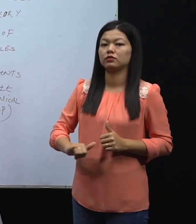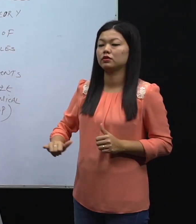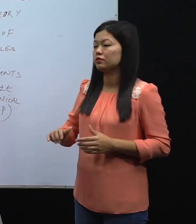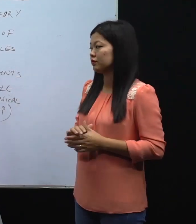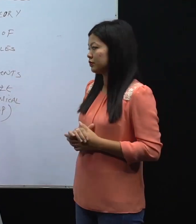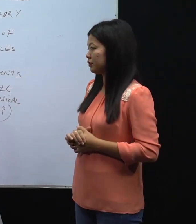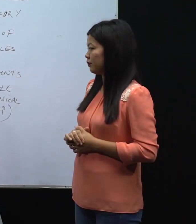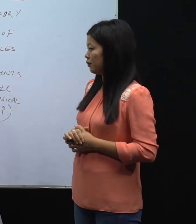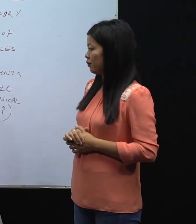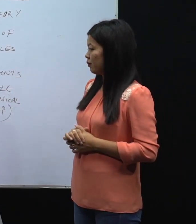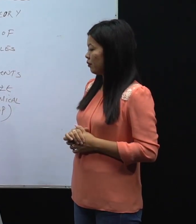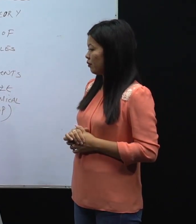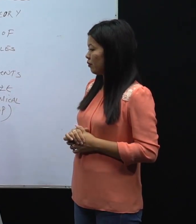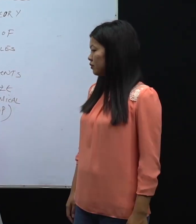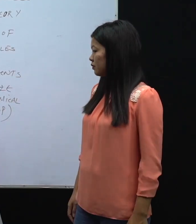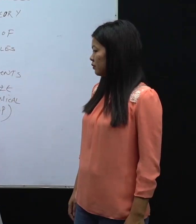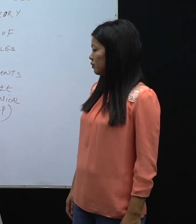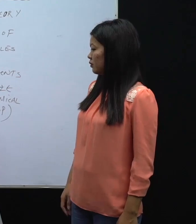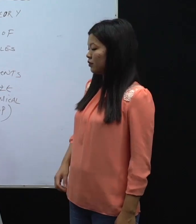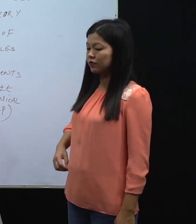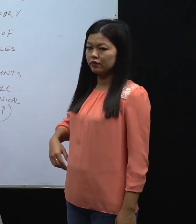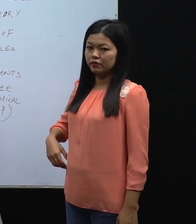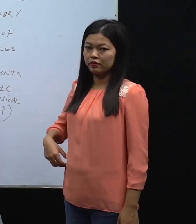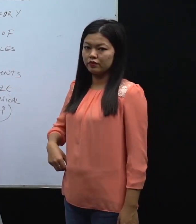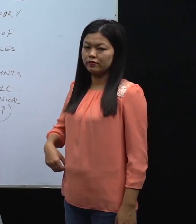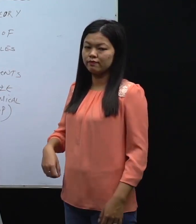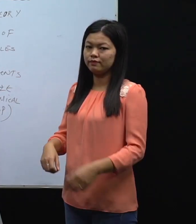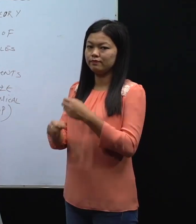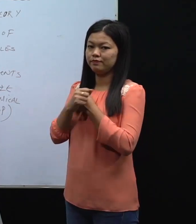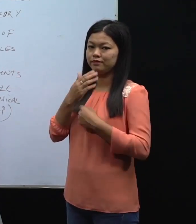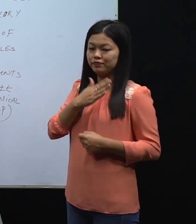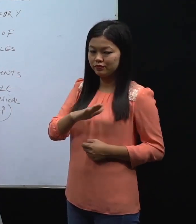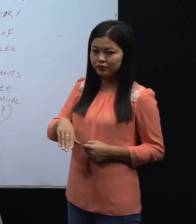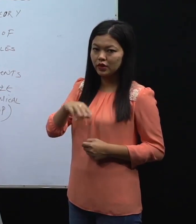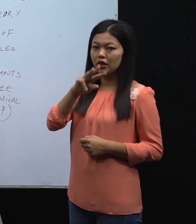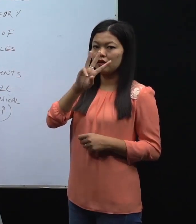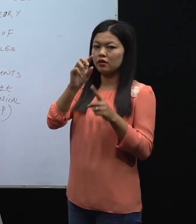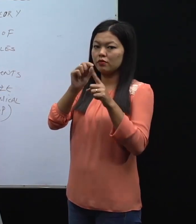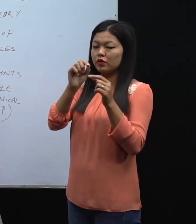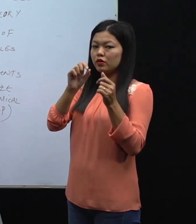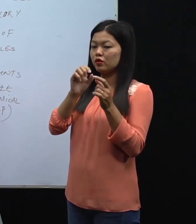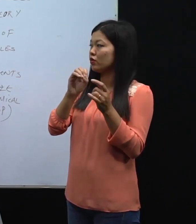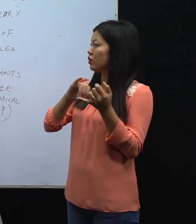the second postulates. So my dear students, the third postulates would be atoms